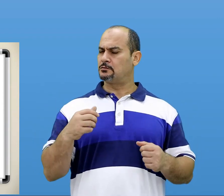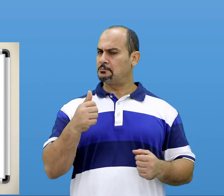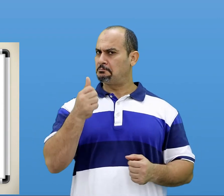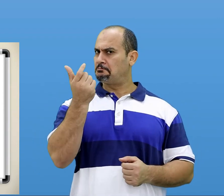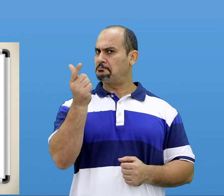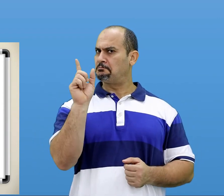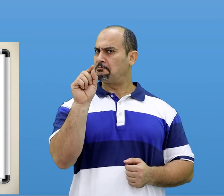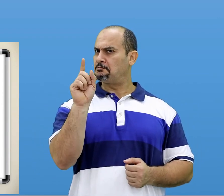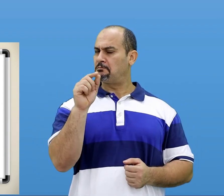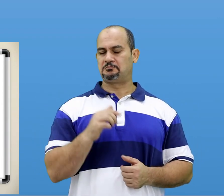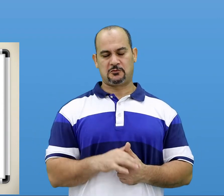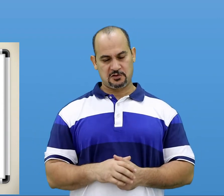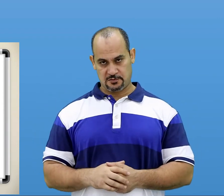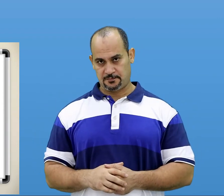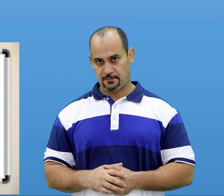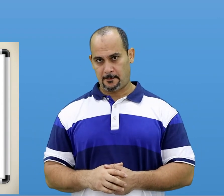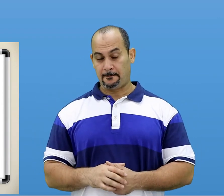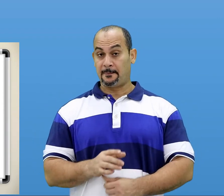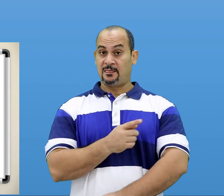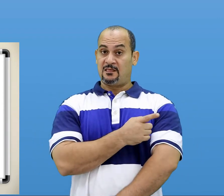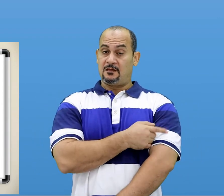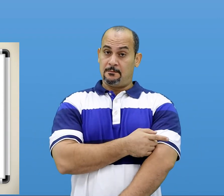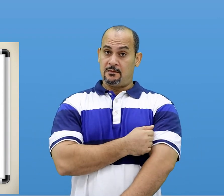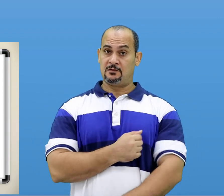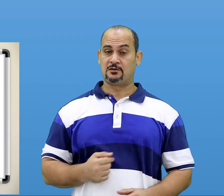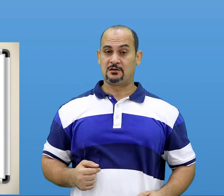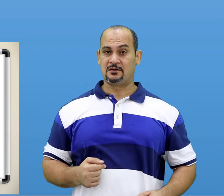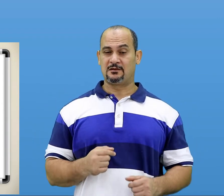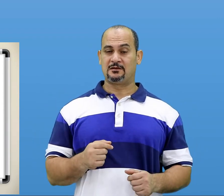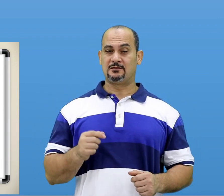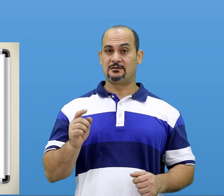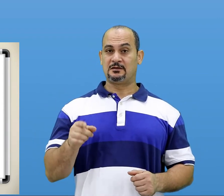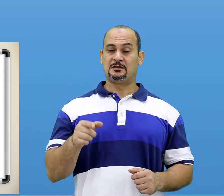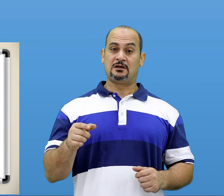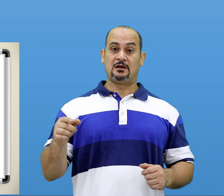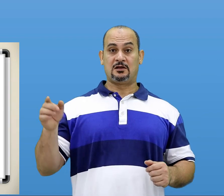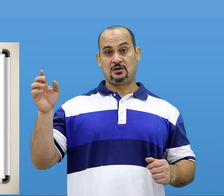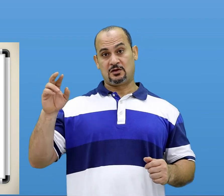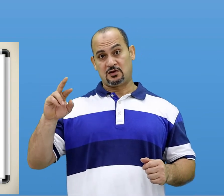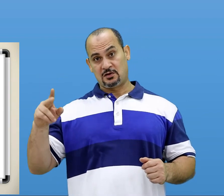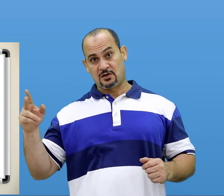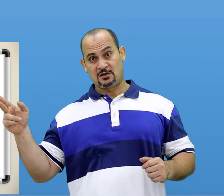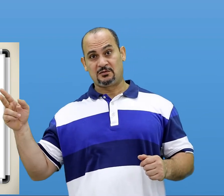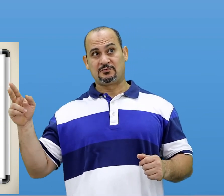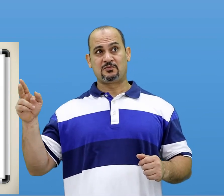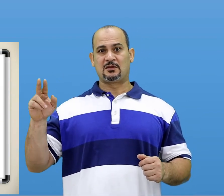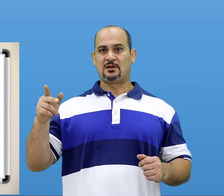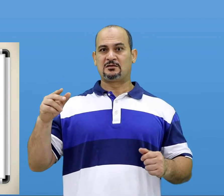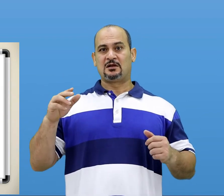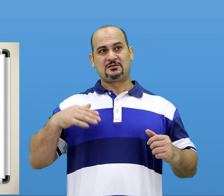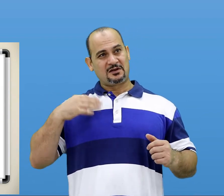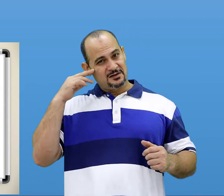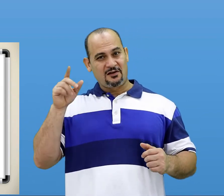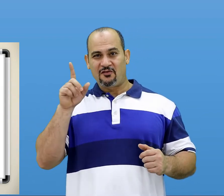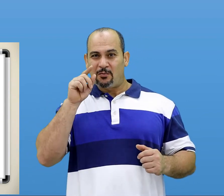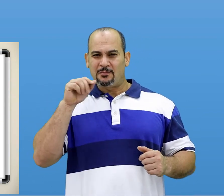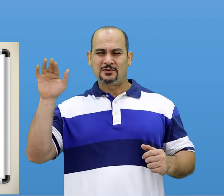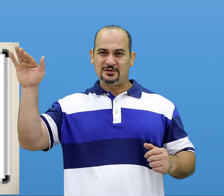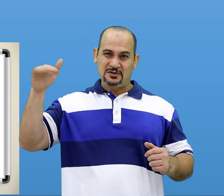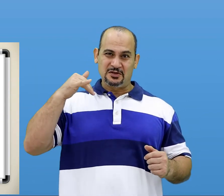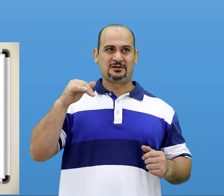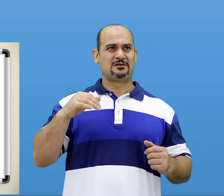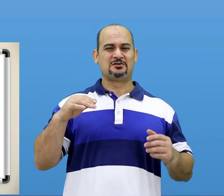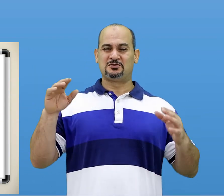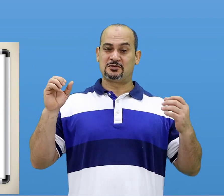of year is enjoyable. For example, the barren sand changed into a green canopy with a breeze